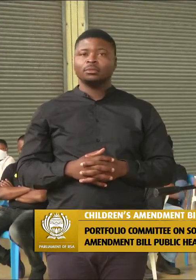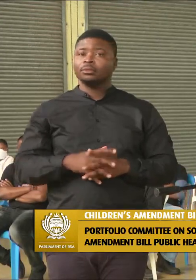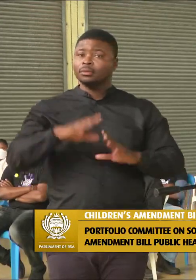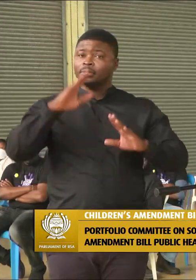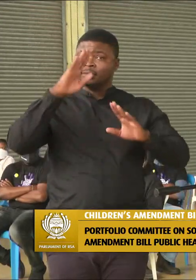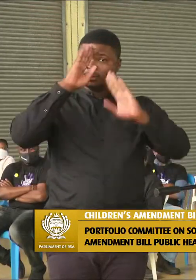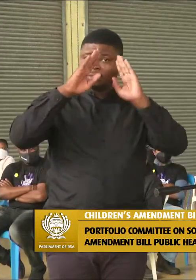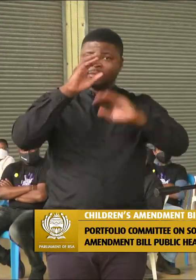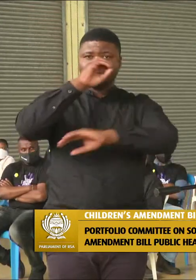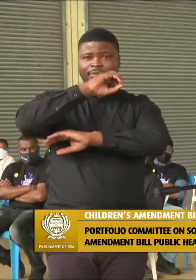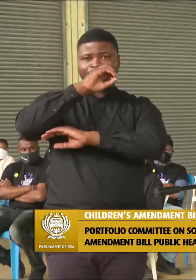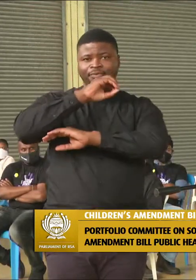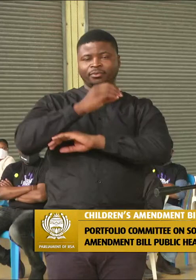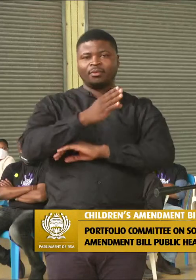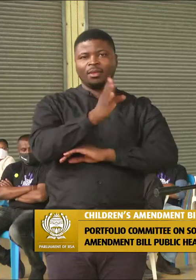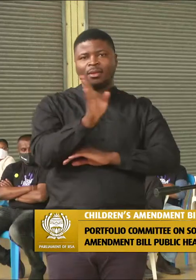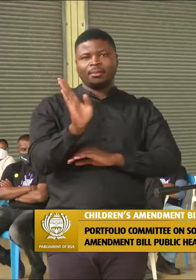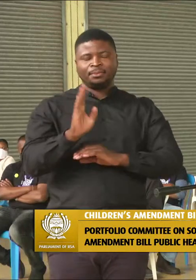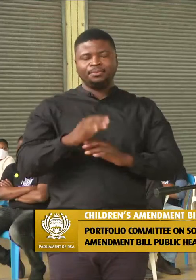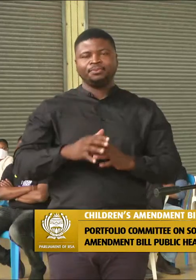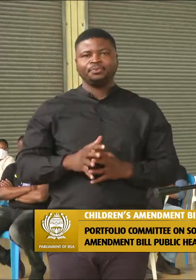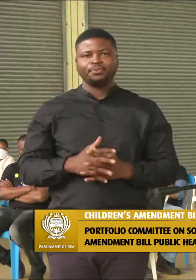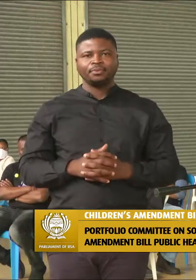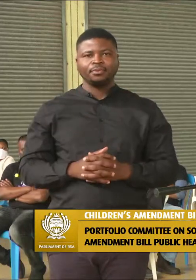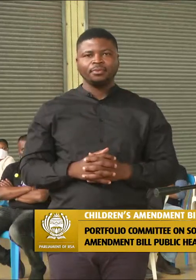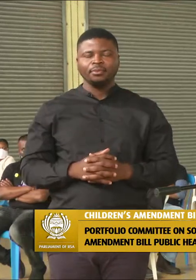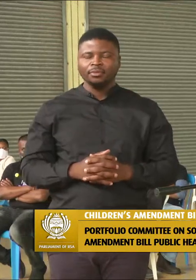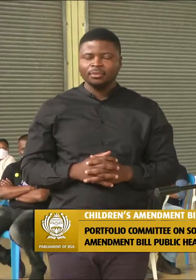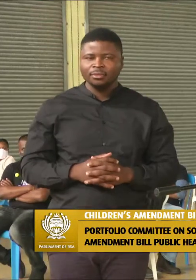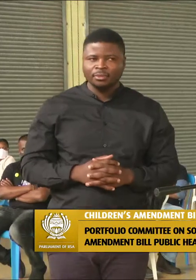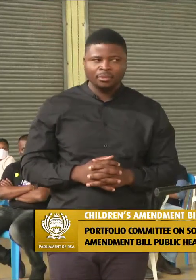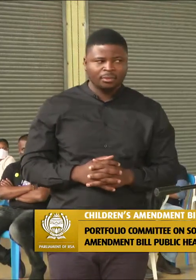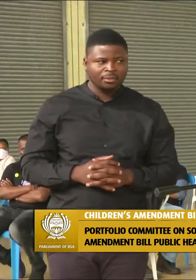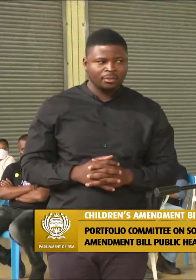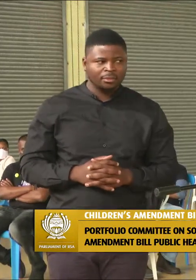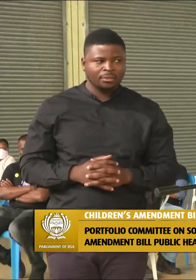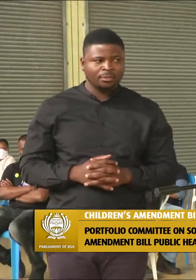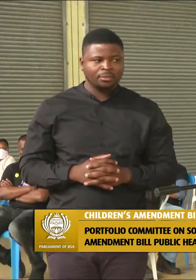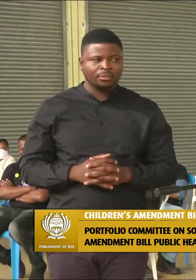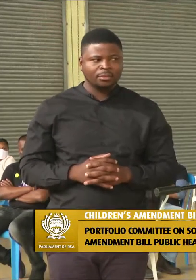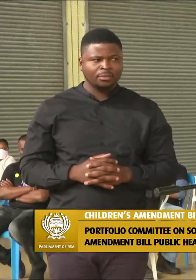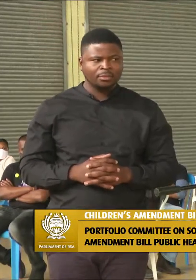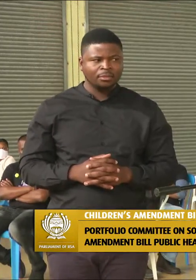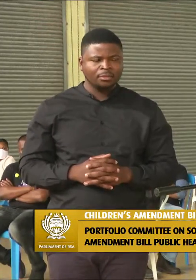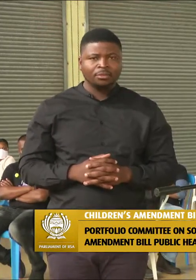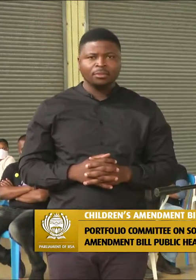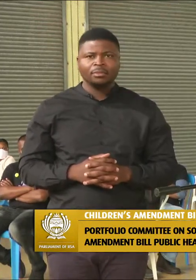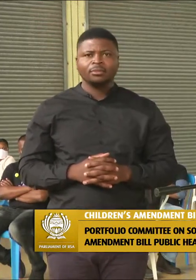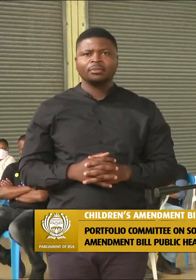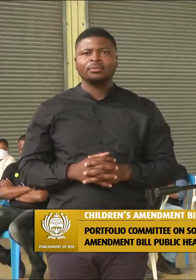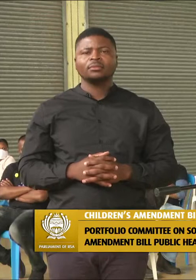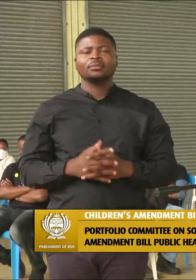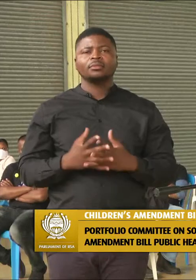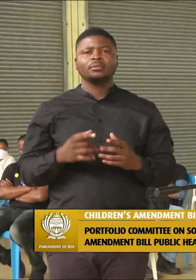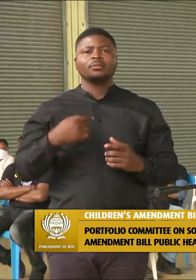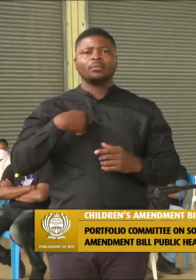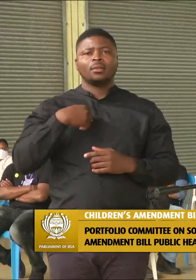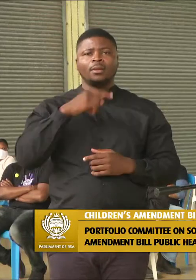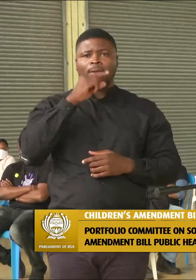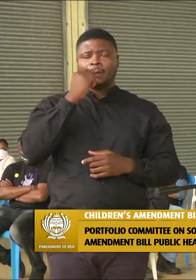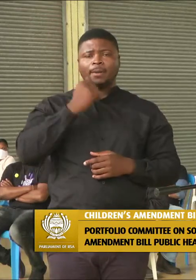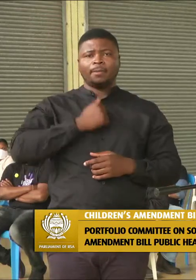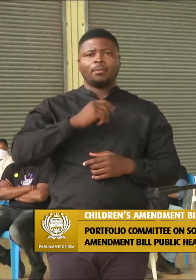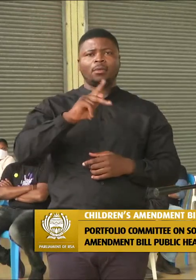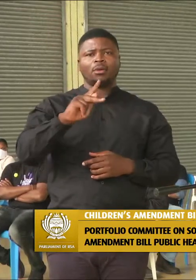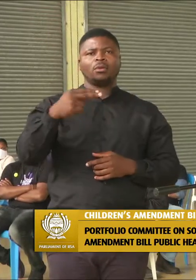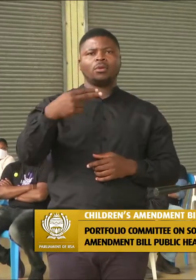Afternoon, Greetings. Honorable Chair. Sanibonani. Sihlalo hloniphekile. Members of the community, my name is Kolosa Mbedla.